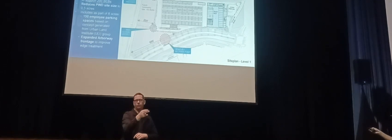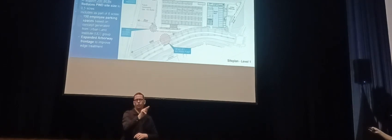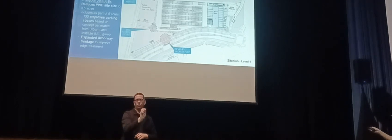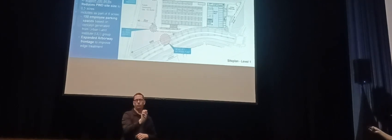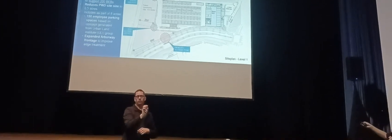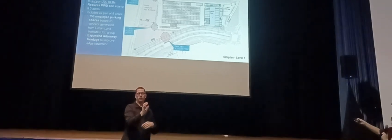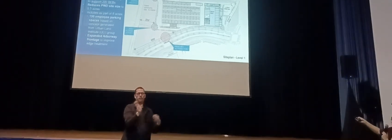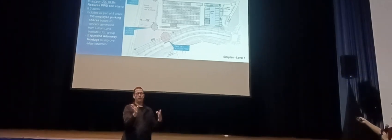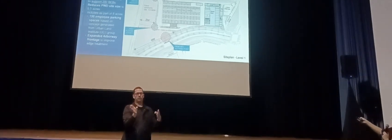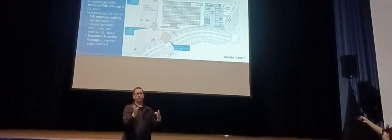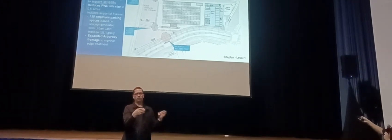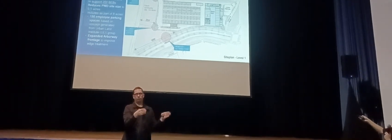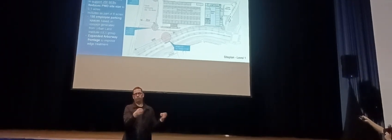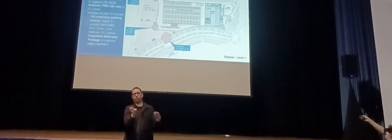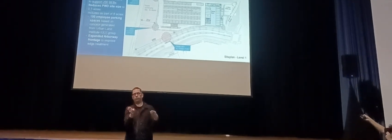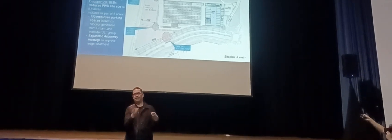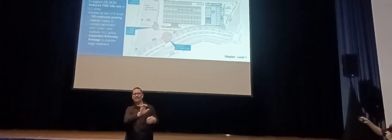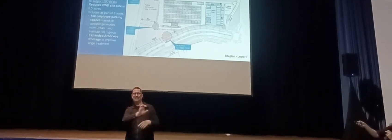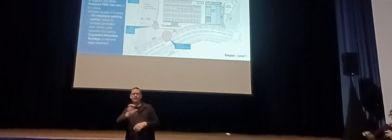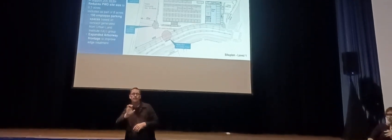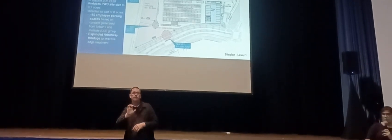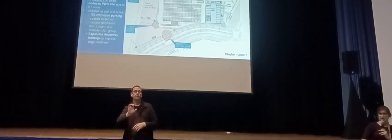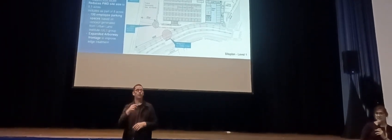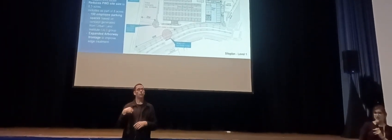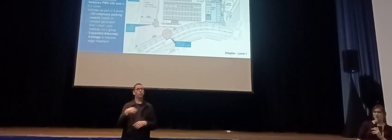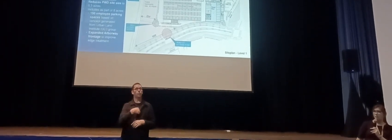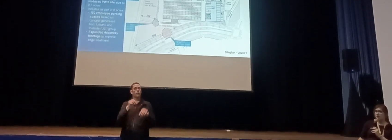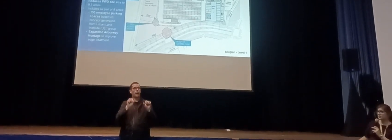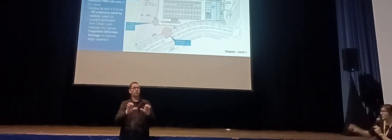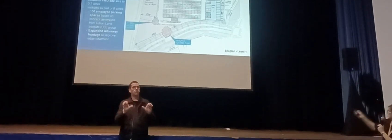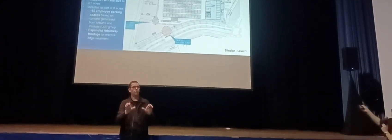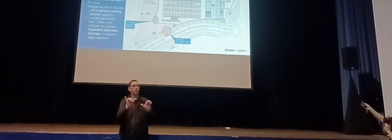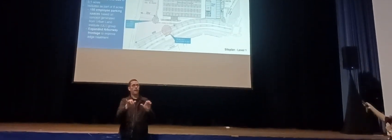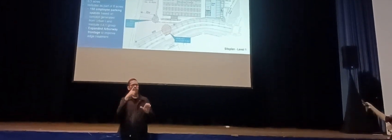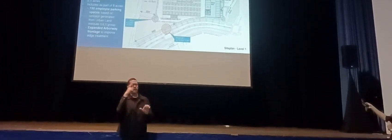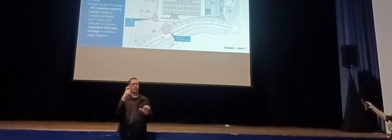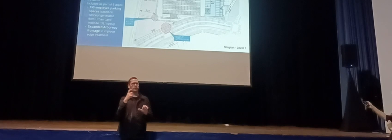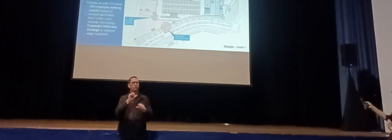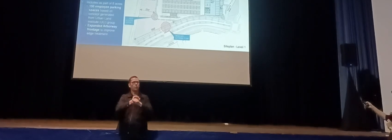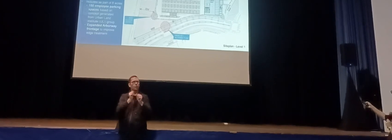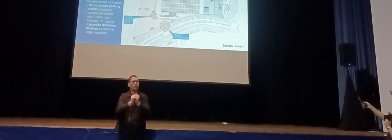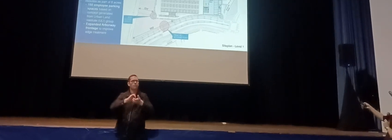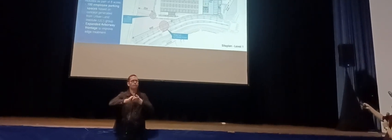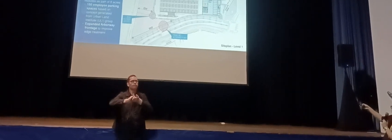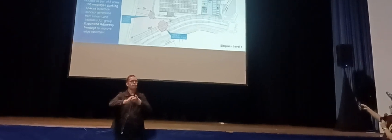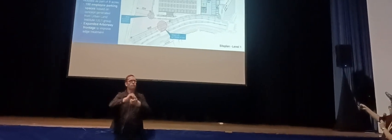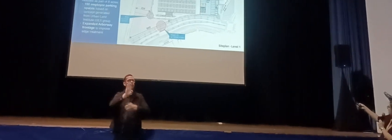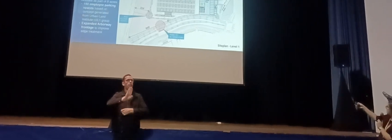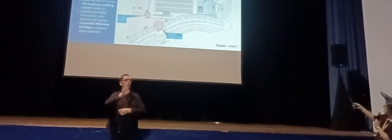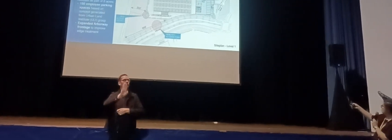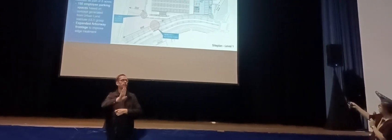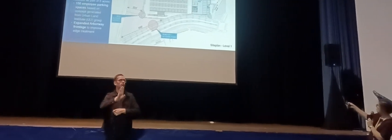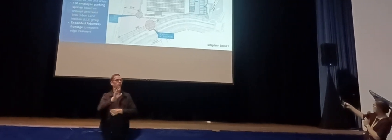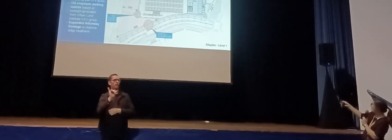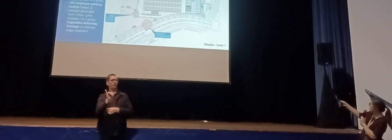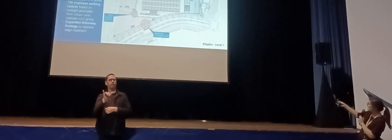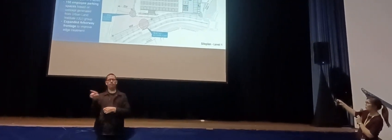the east. And we were able to do that because we worked with the City of Boston, who identified a